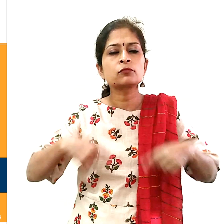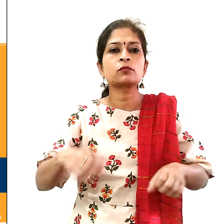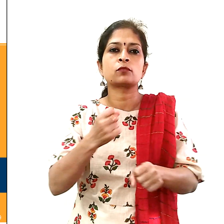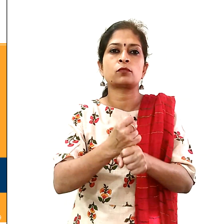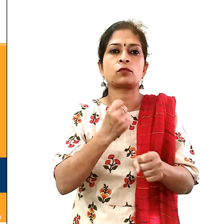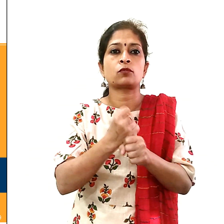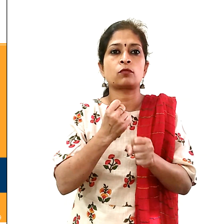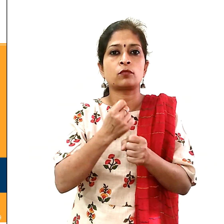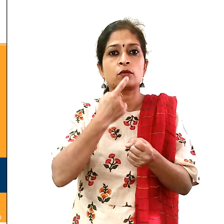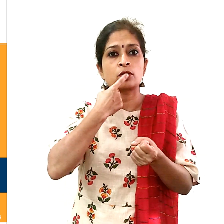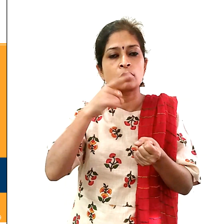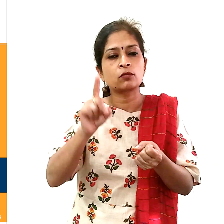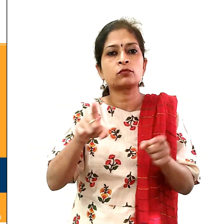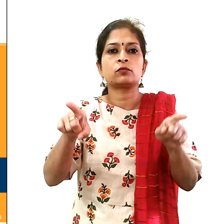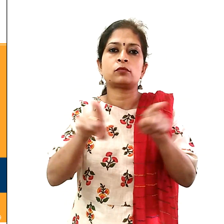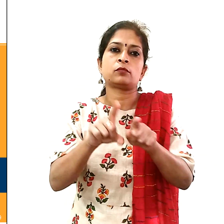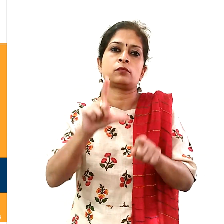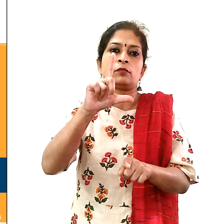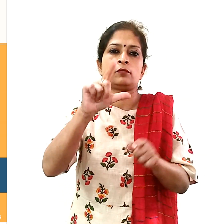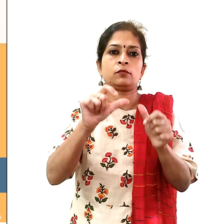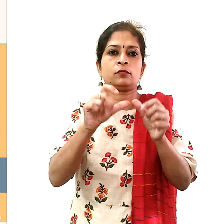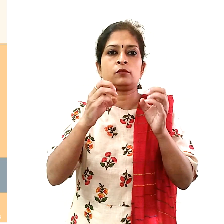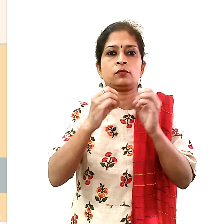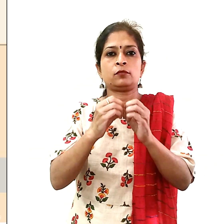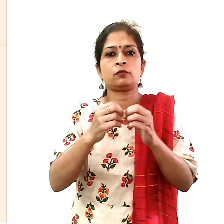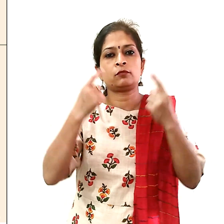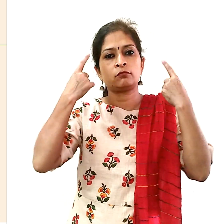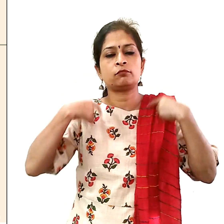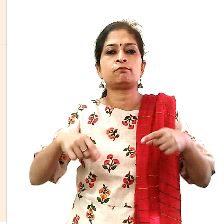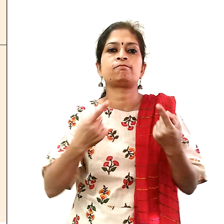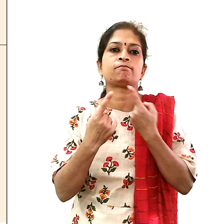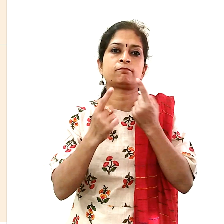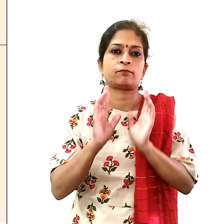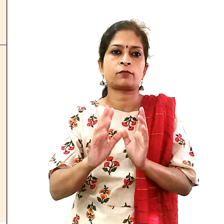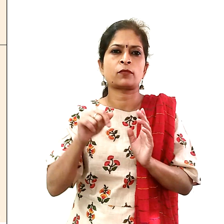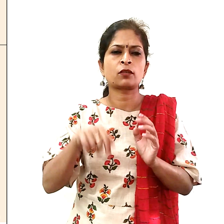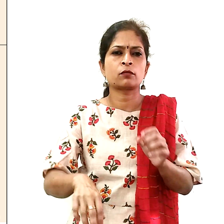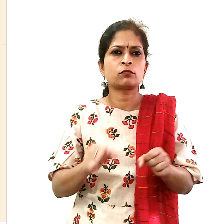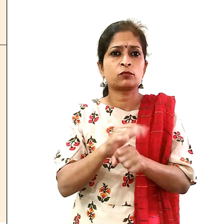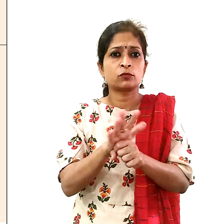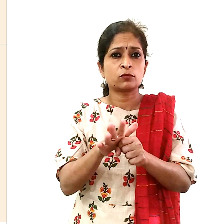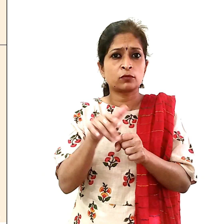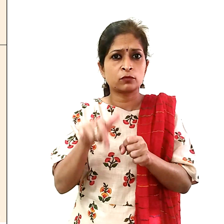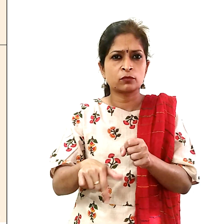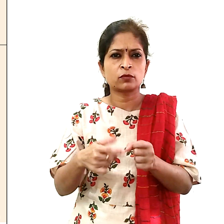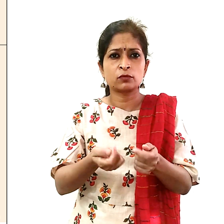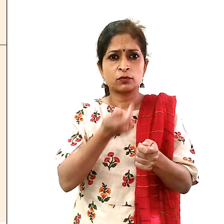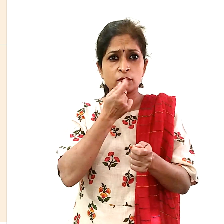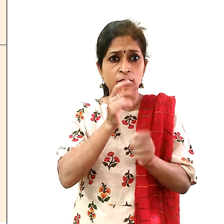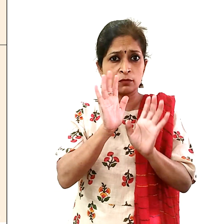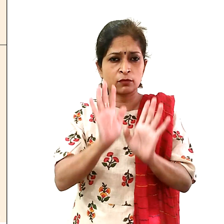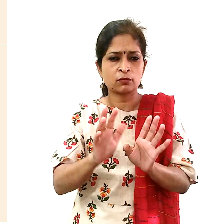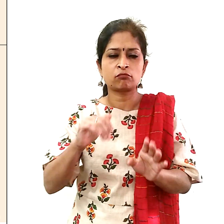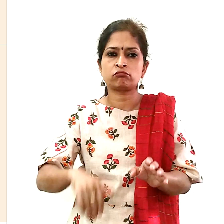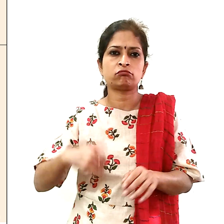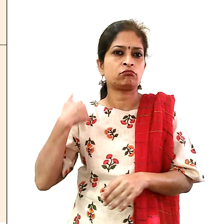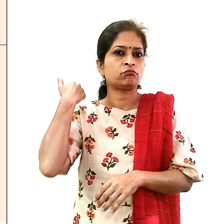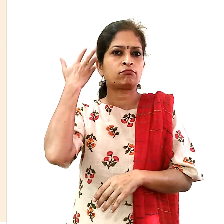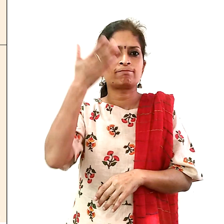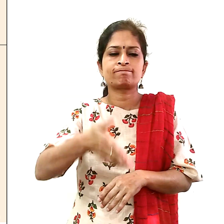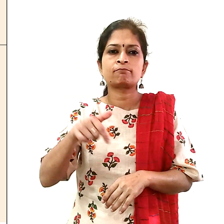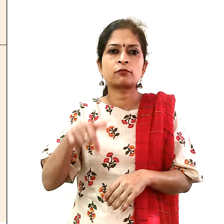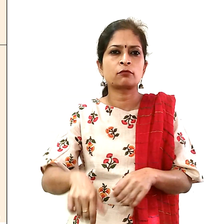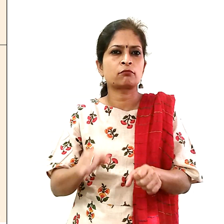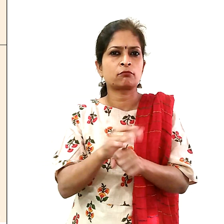tested at a government-approved lab only. Is there any treatment for coronavirus infection? As